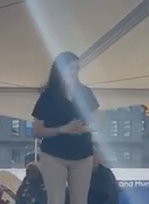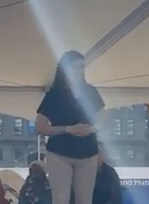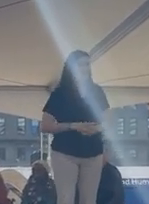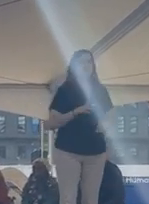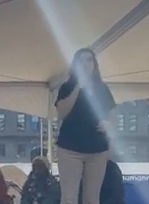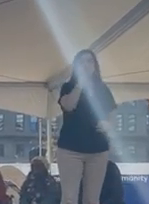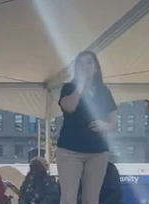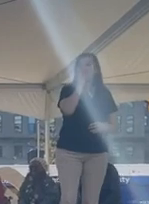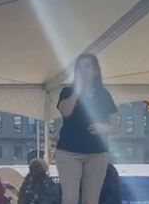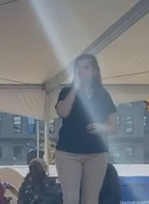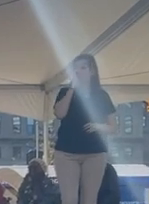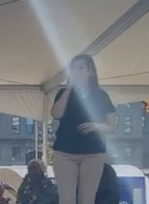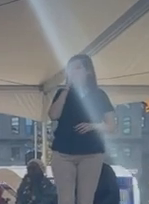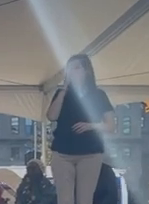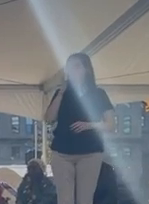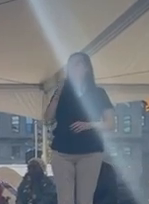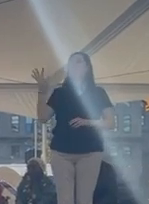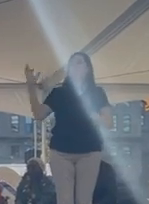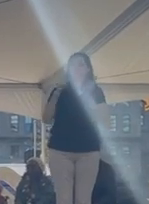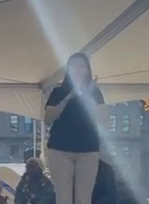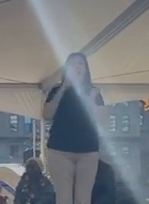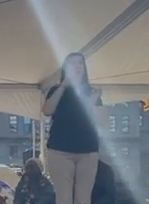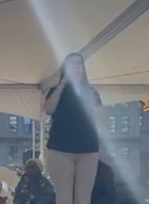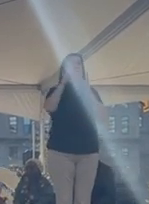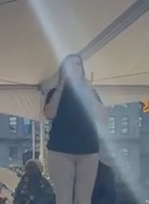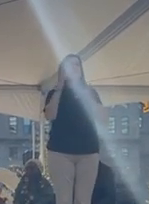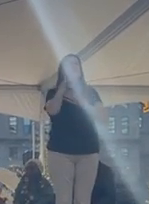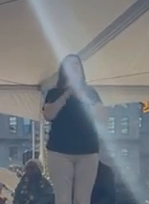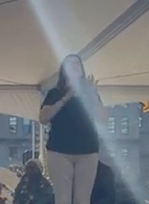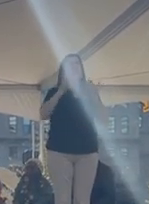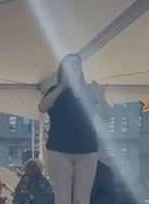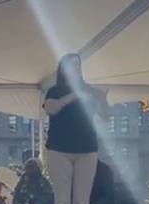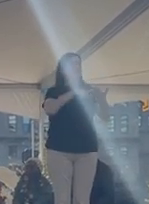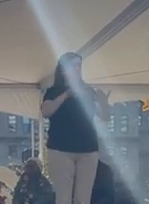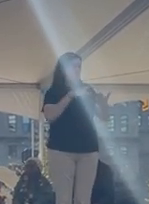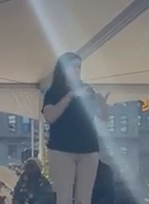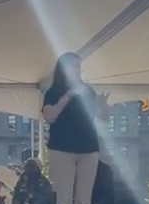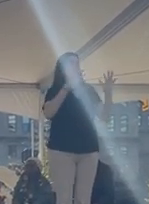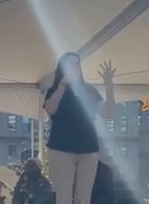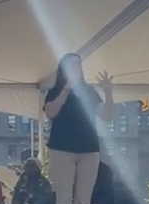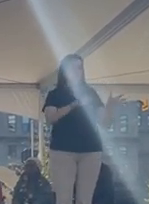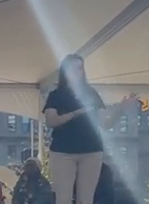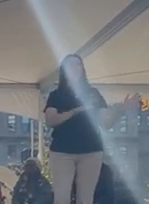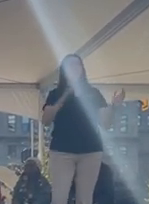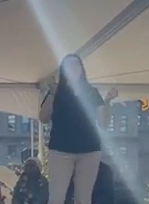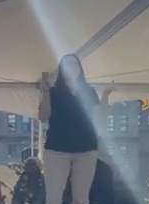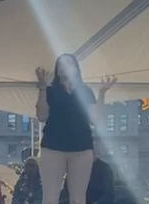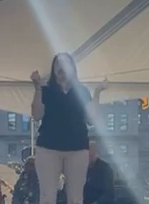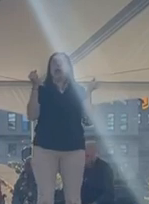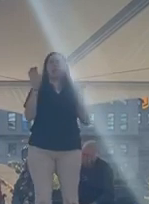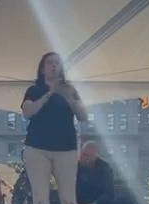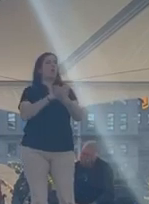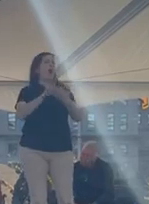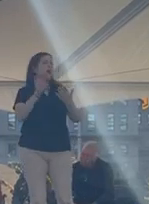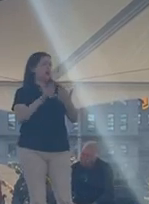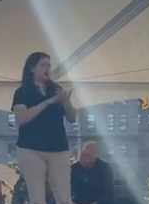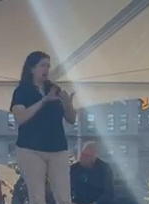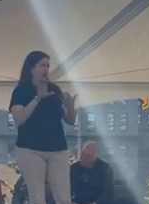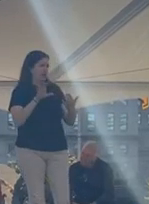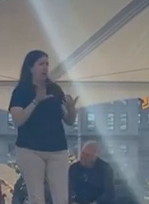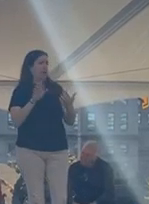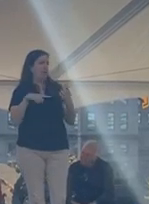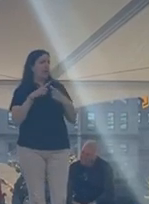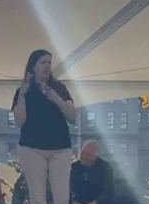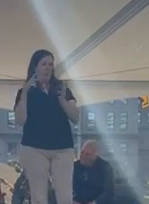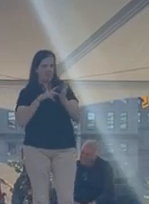You'll hear some poetry upon our return, and you'll hear from the sign choir. When